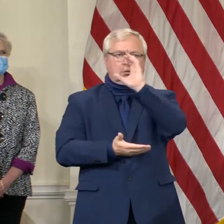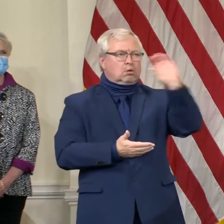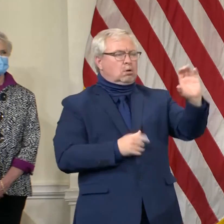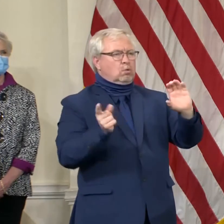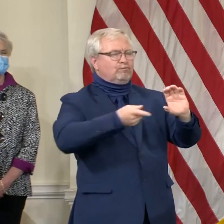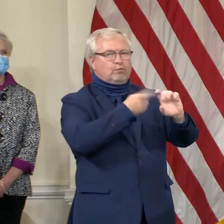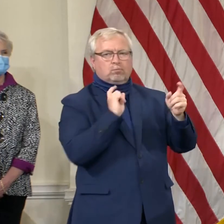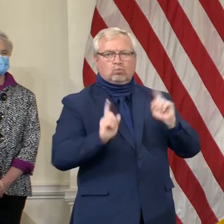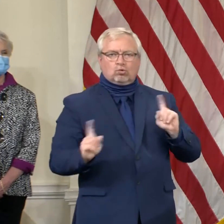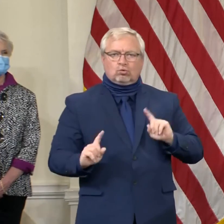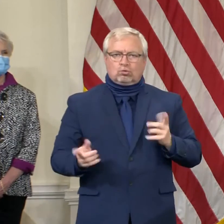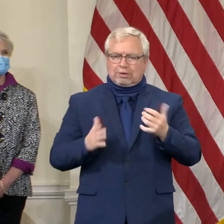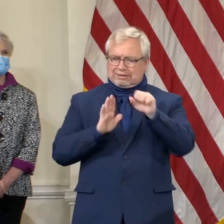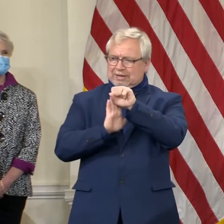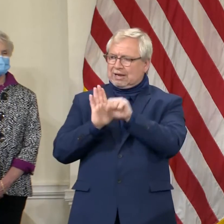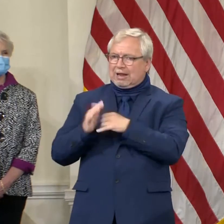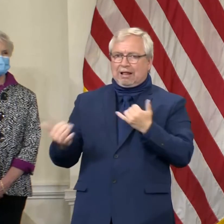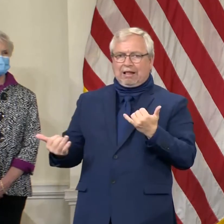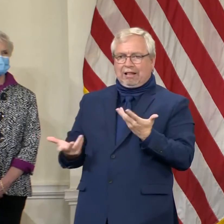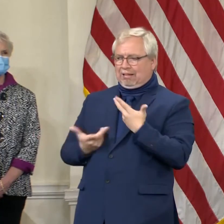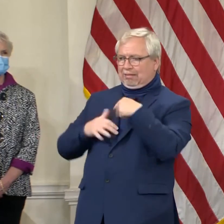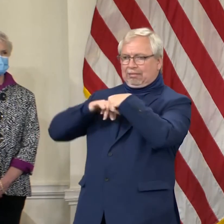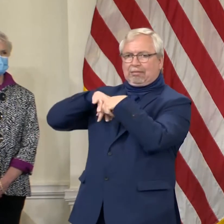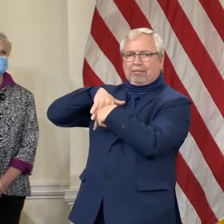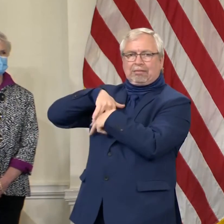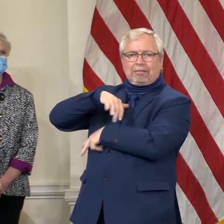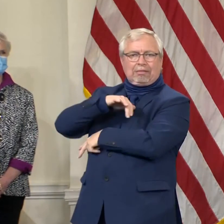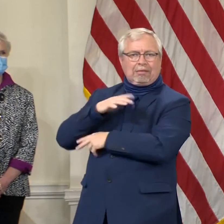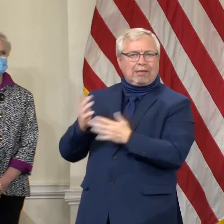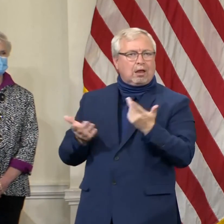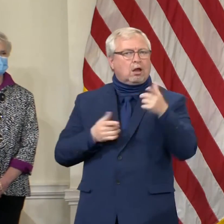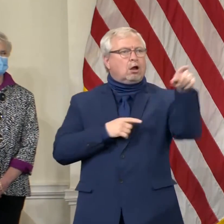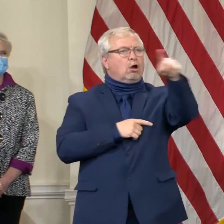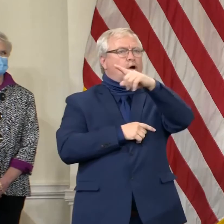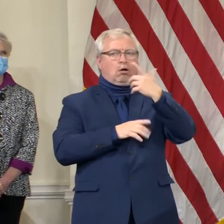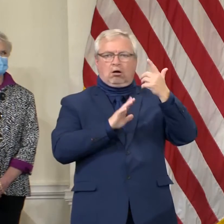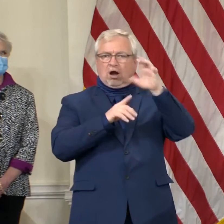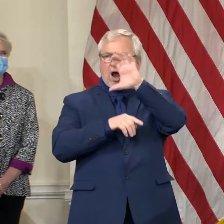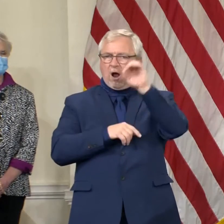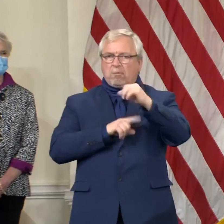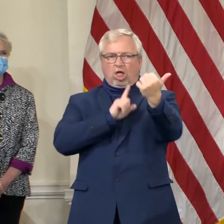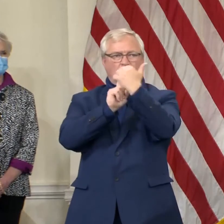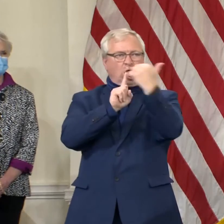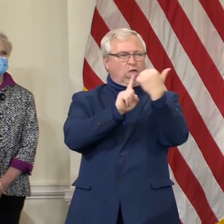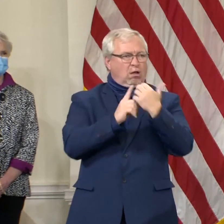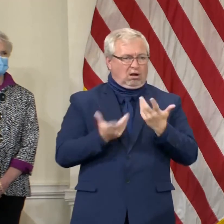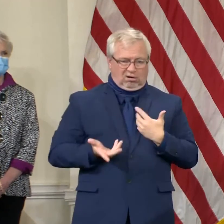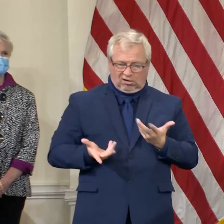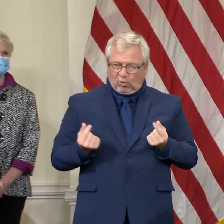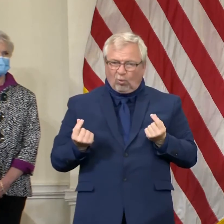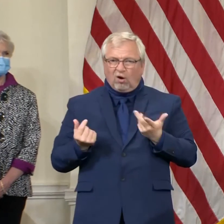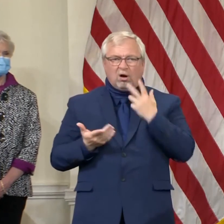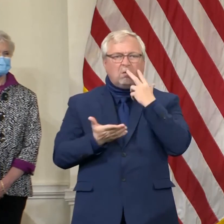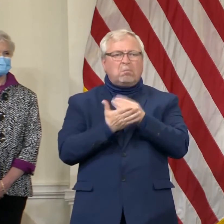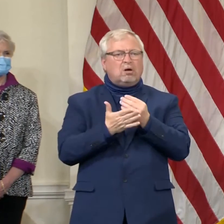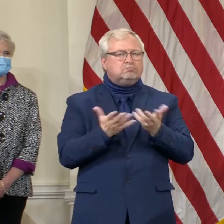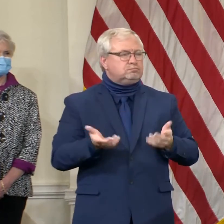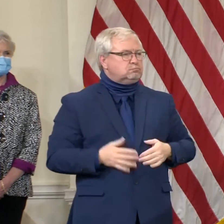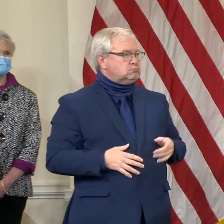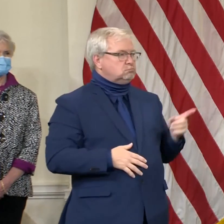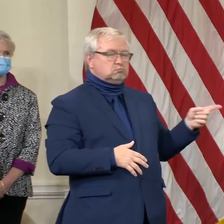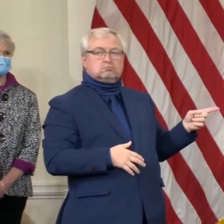state susceptible to what happened apparently with this company? Yeah, we don't even have a total yet. It's hundreds of millions of